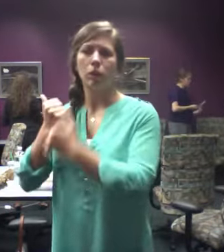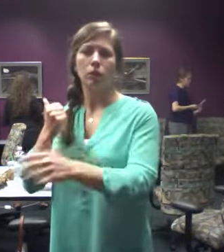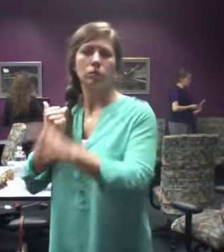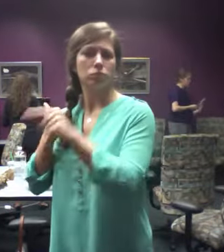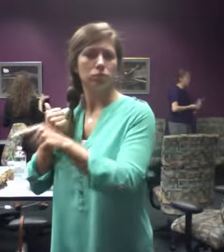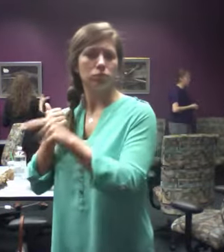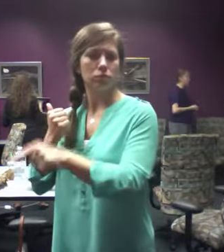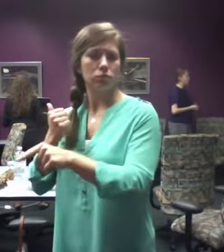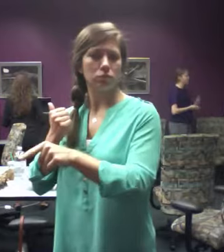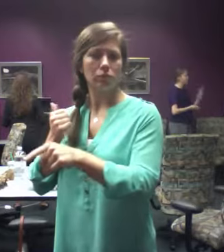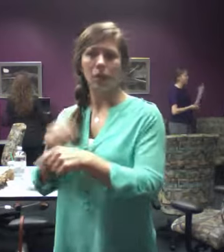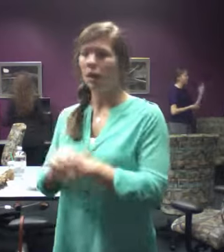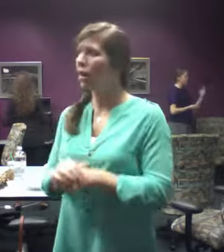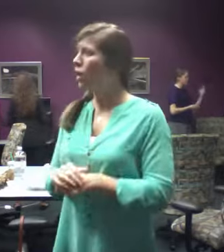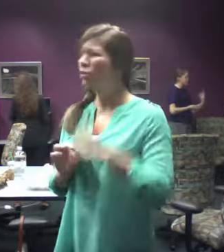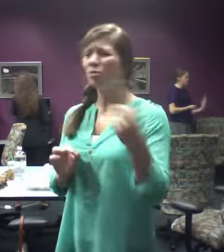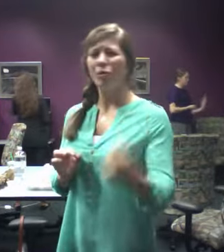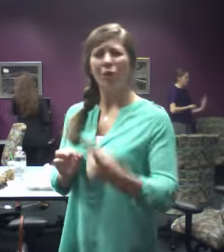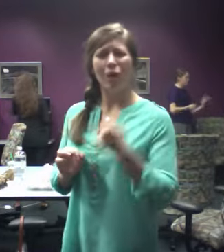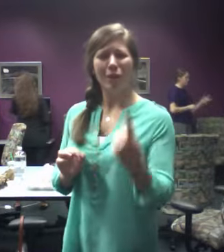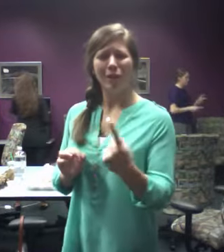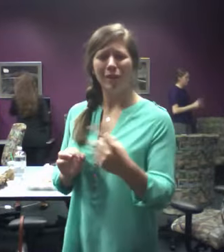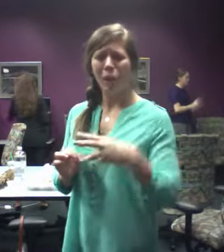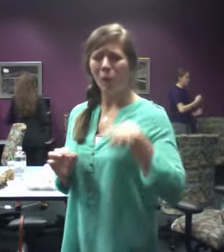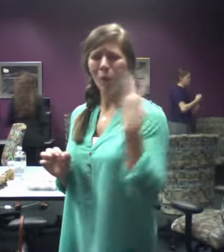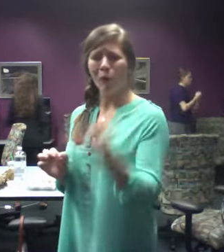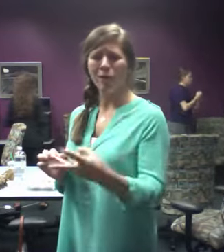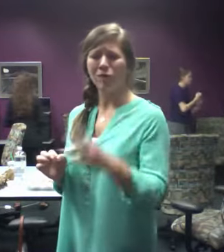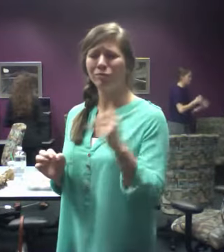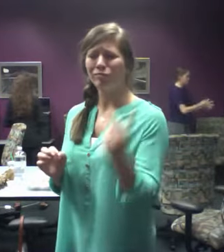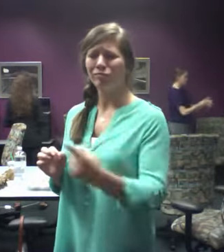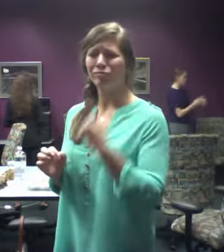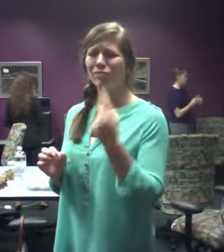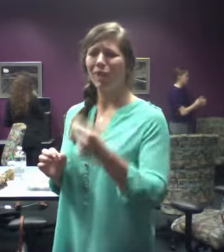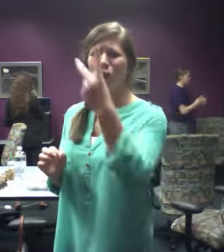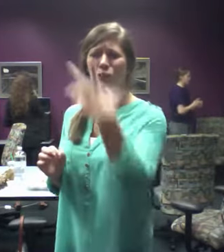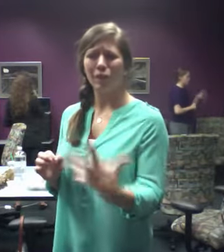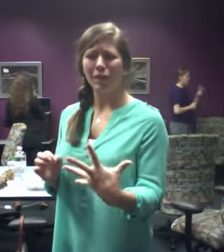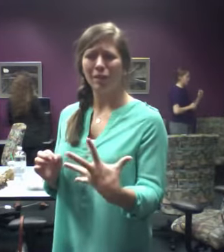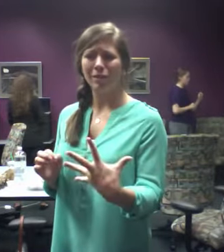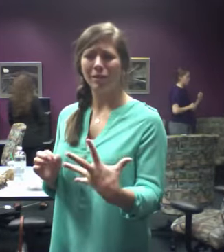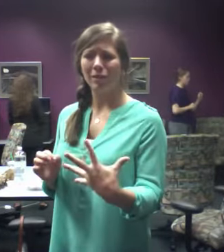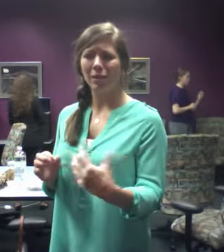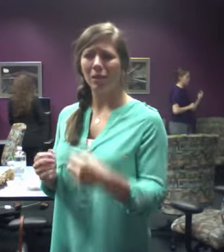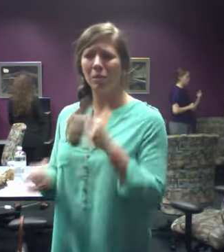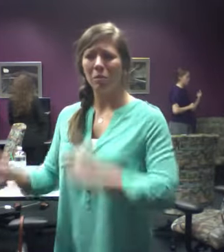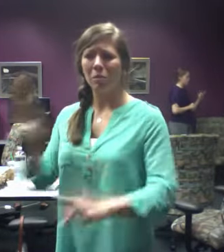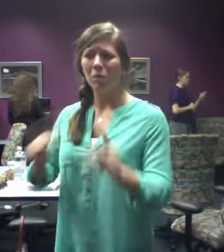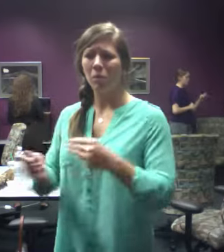for you, give you money if you needed it.